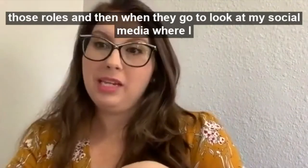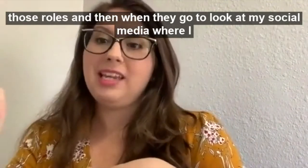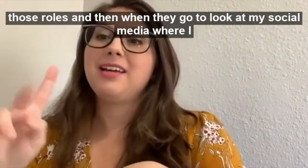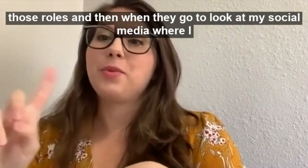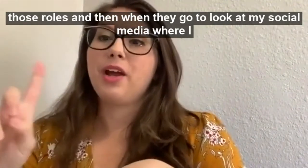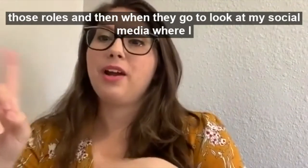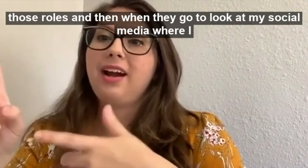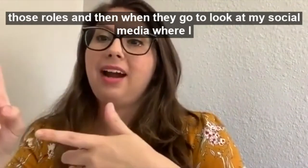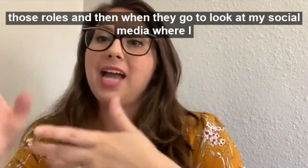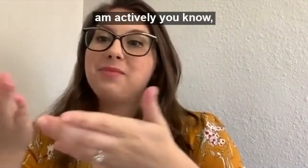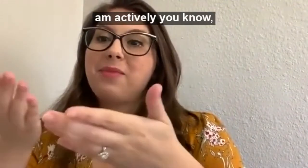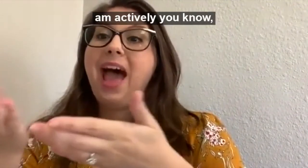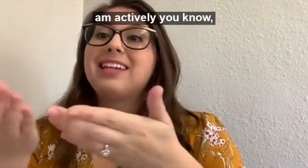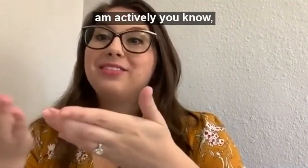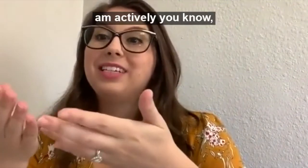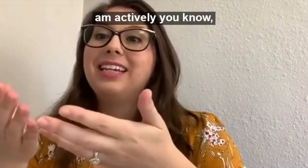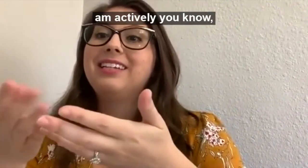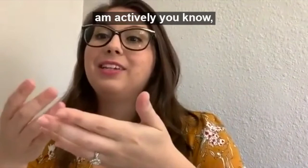media, where I'm actively, you know,